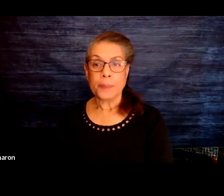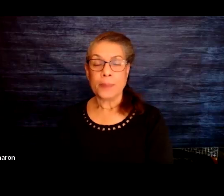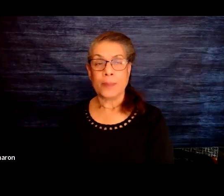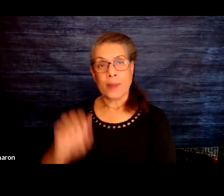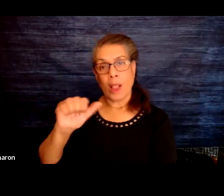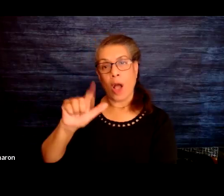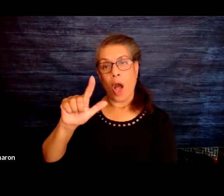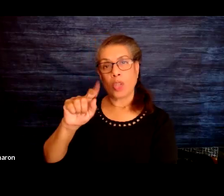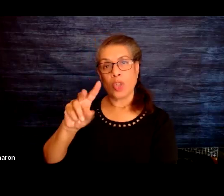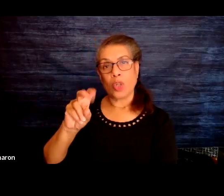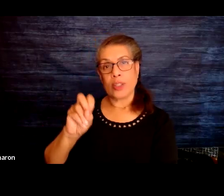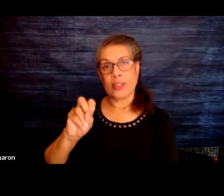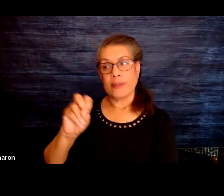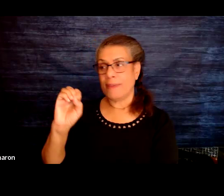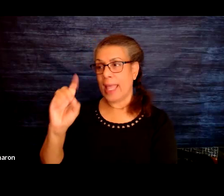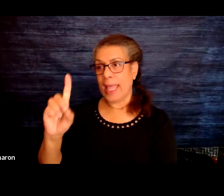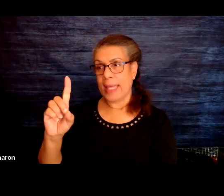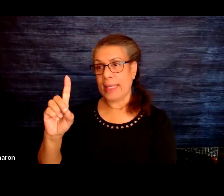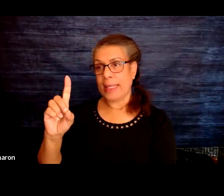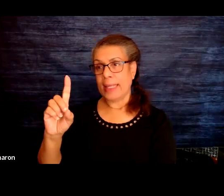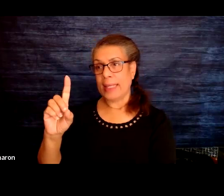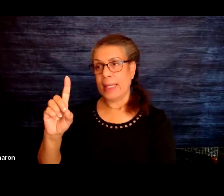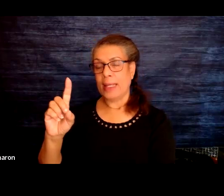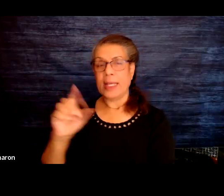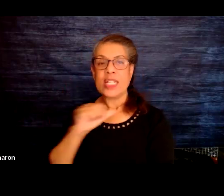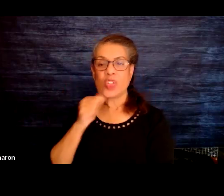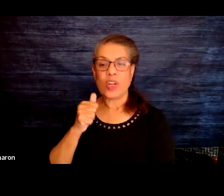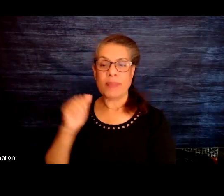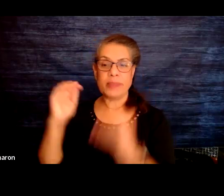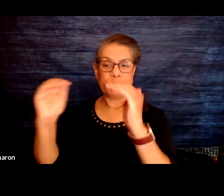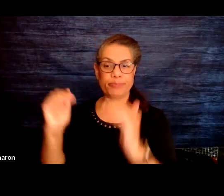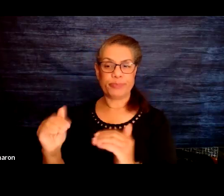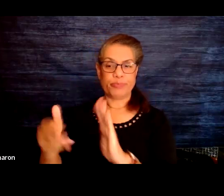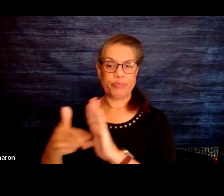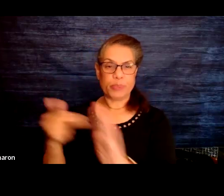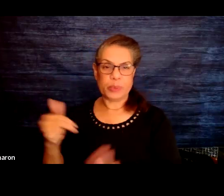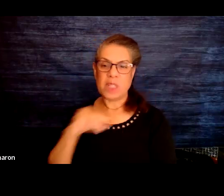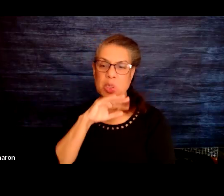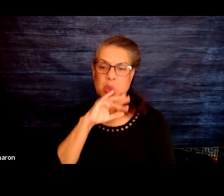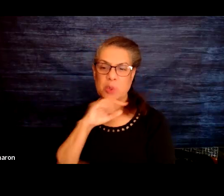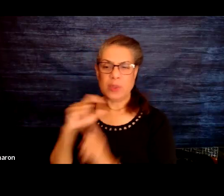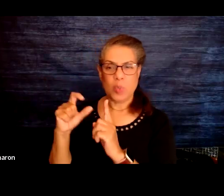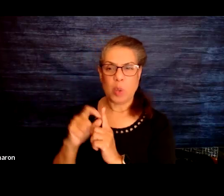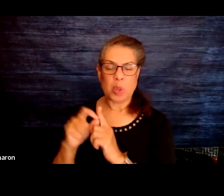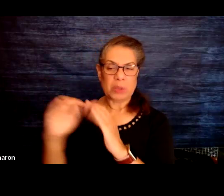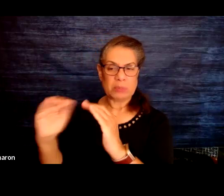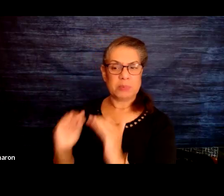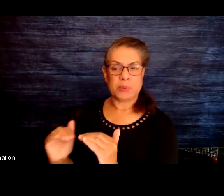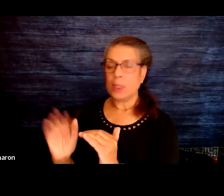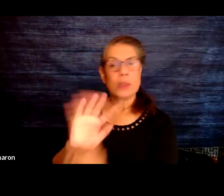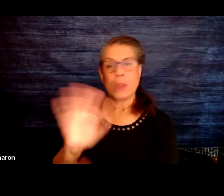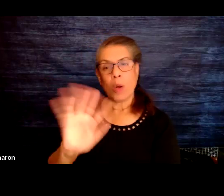alternative ed and ed options they should not be stigmatized, dirty words, you know, or concepts. You